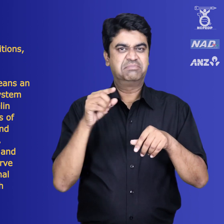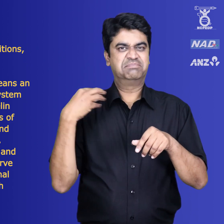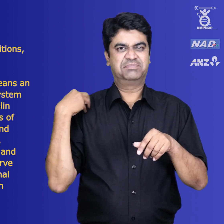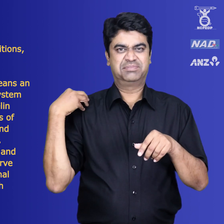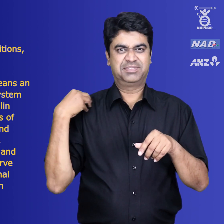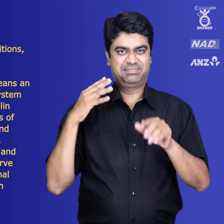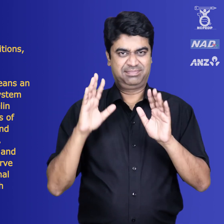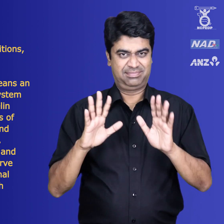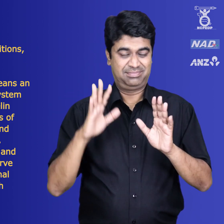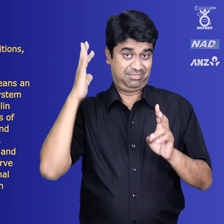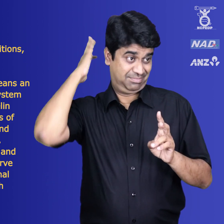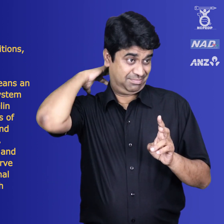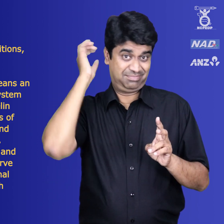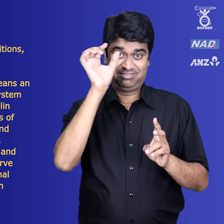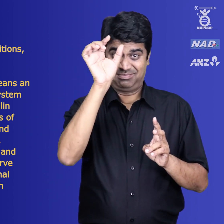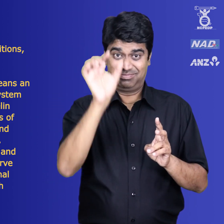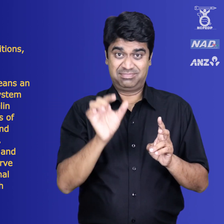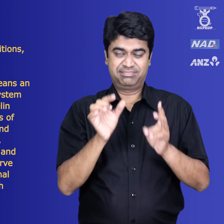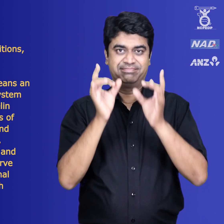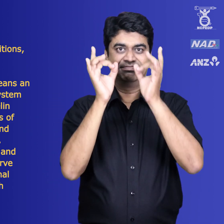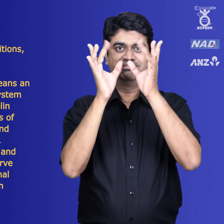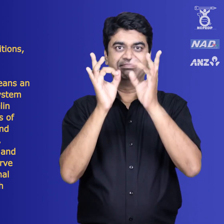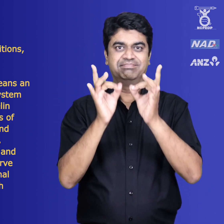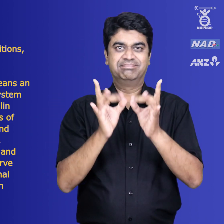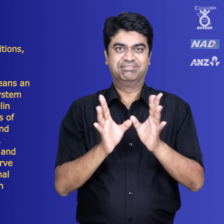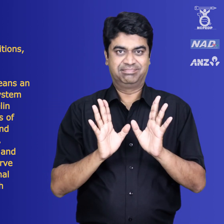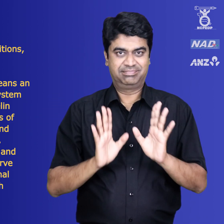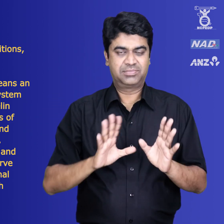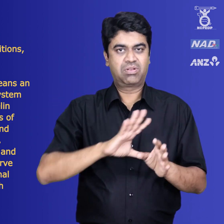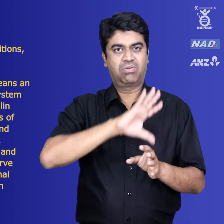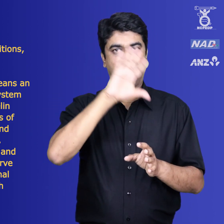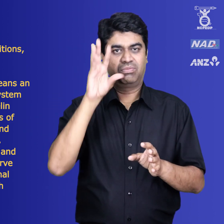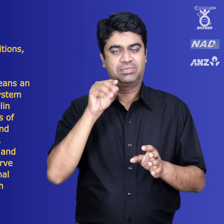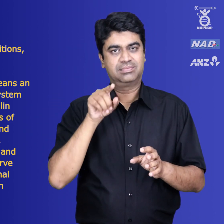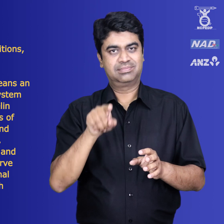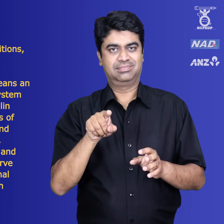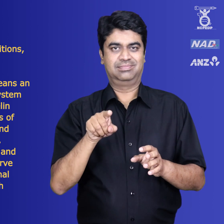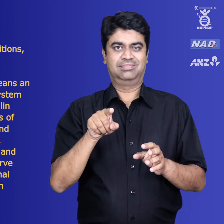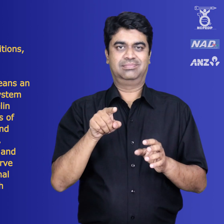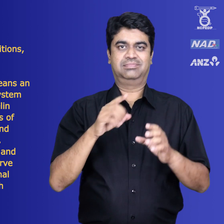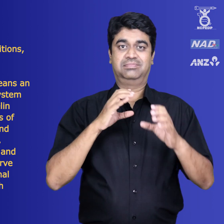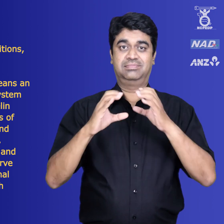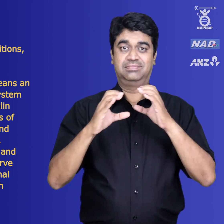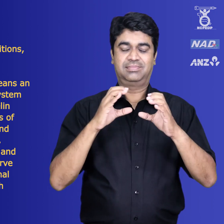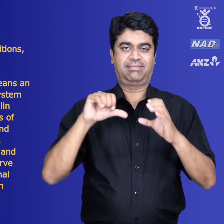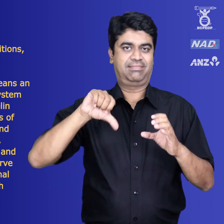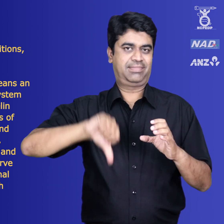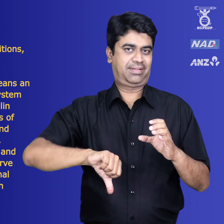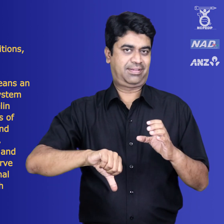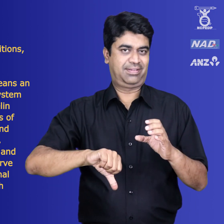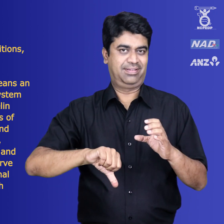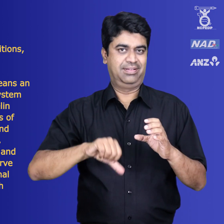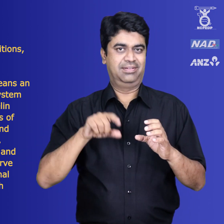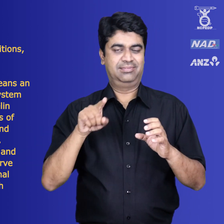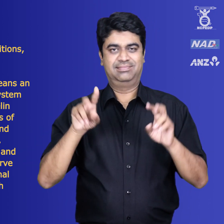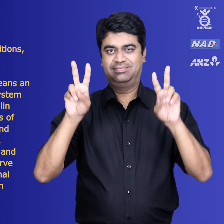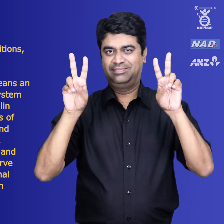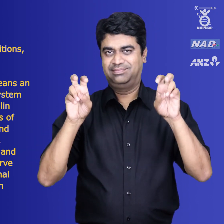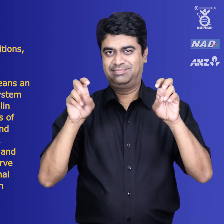to demyelination and affecting the ability of nerve cells in the brain and